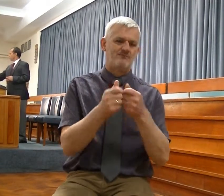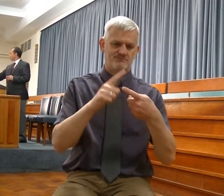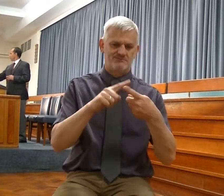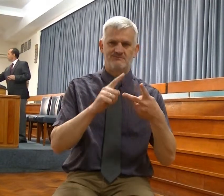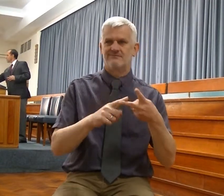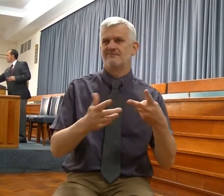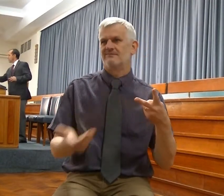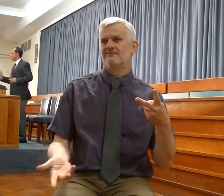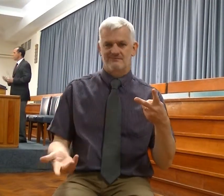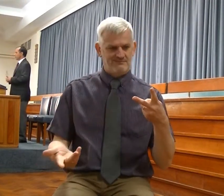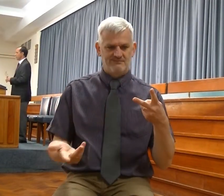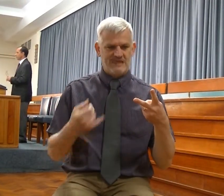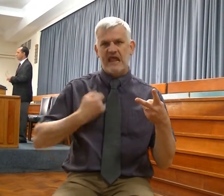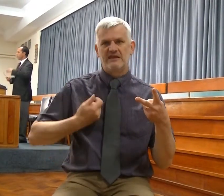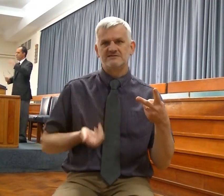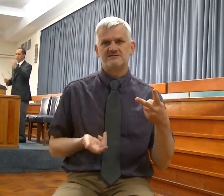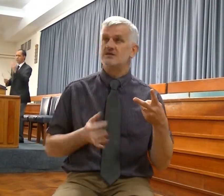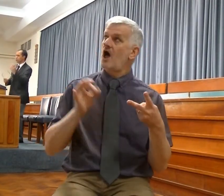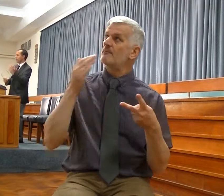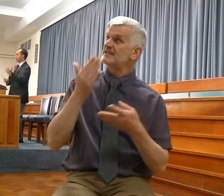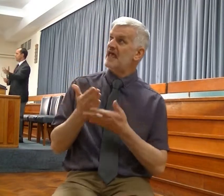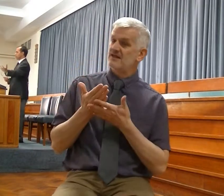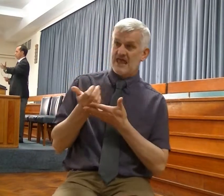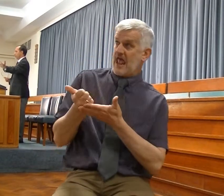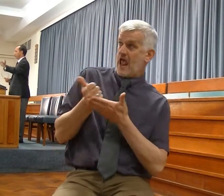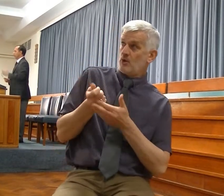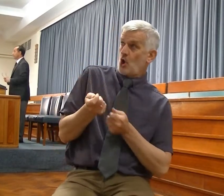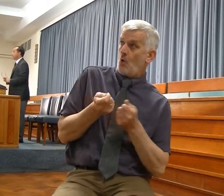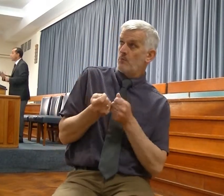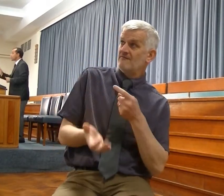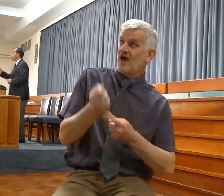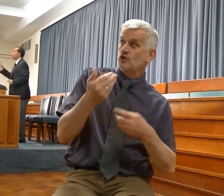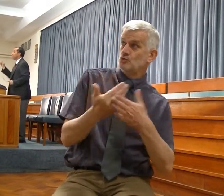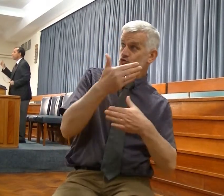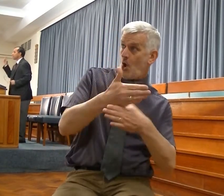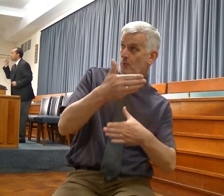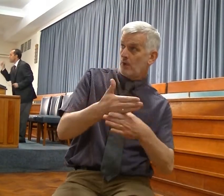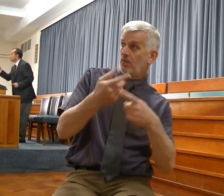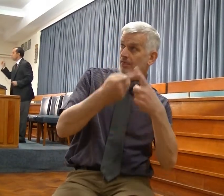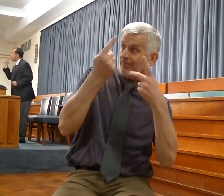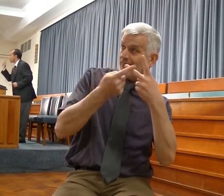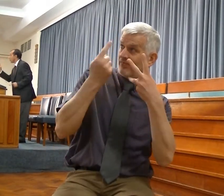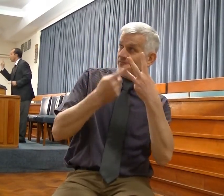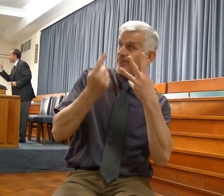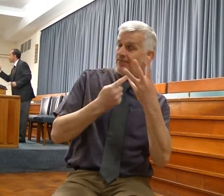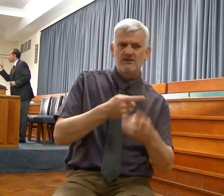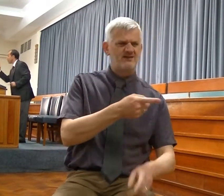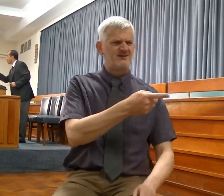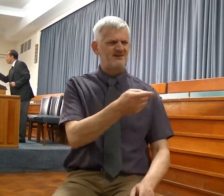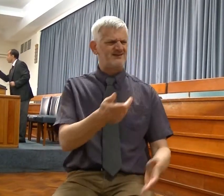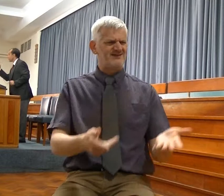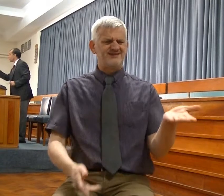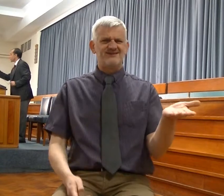my sickness. God will help me to have a new job. And so on. But people